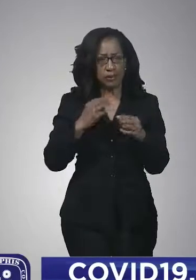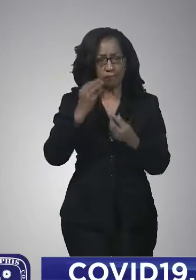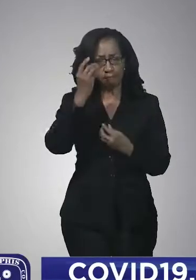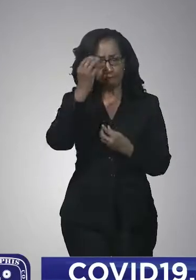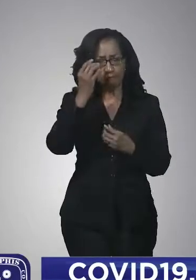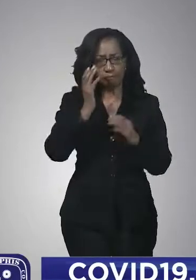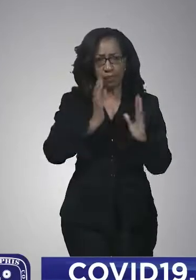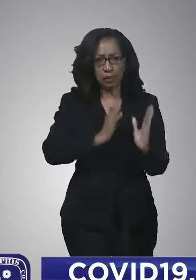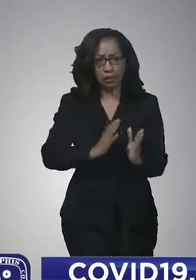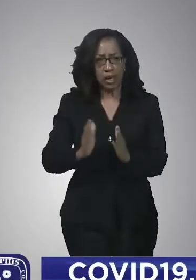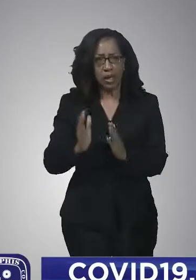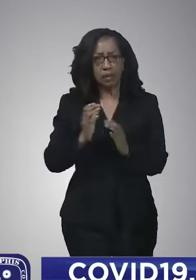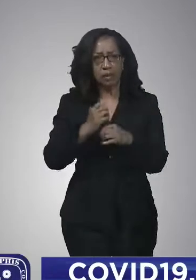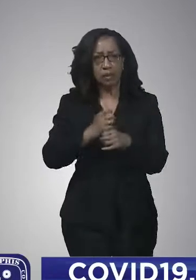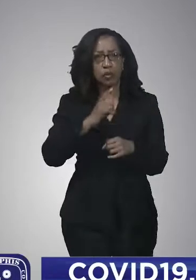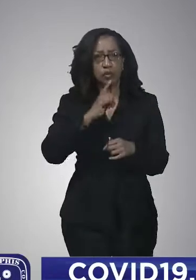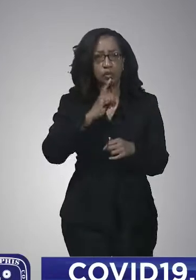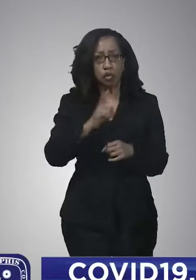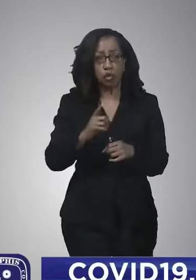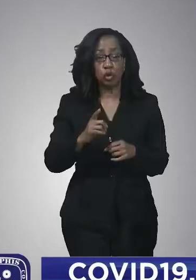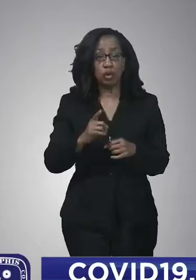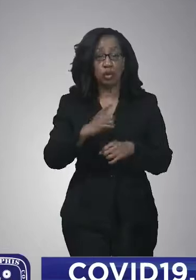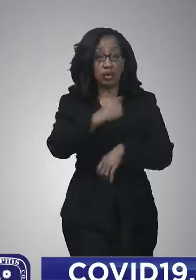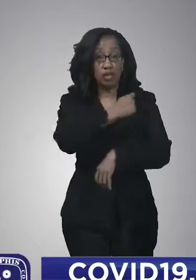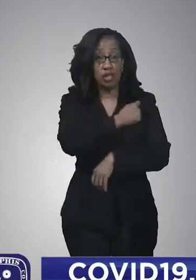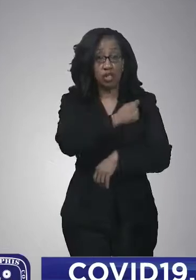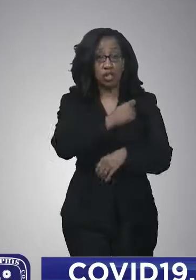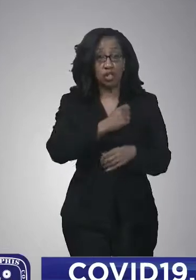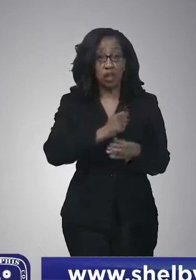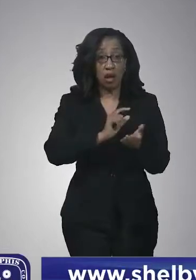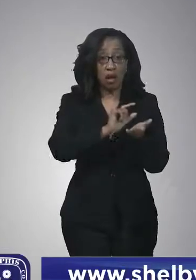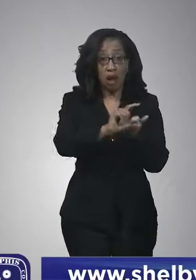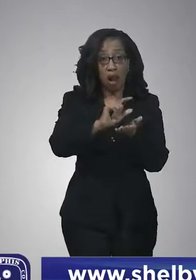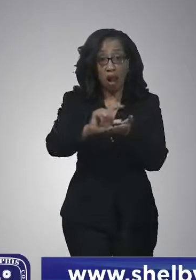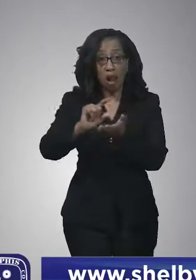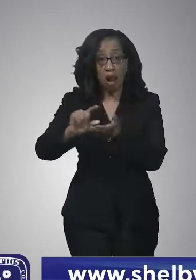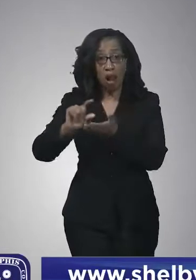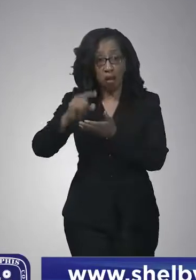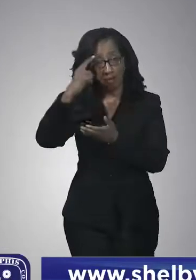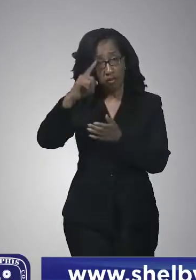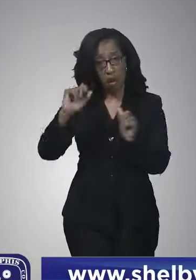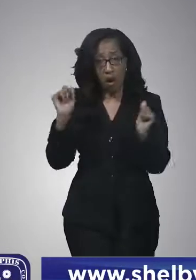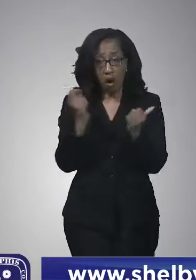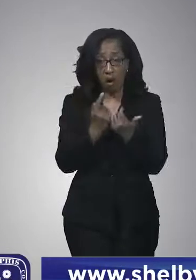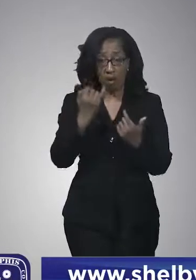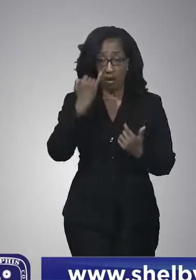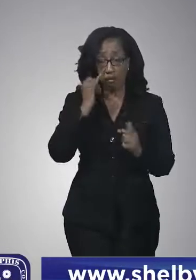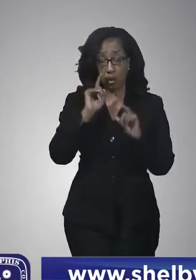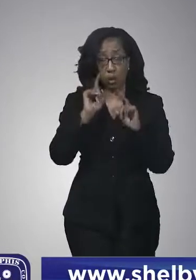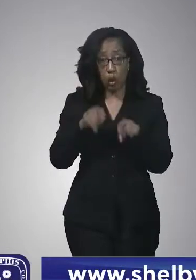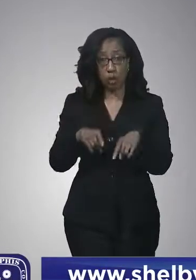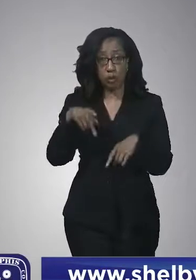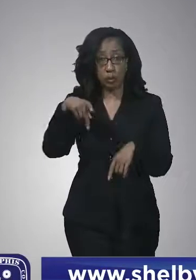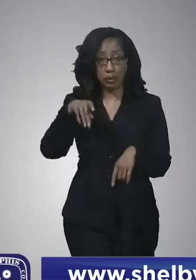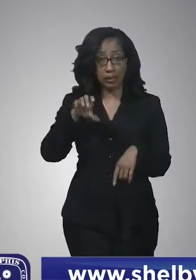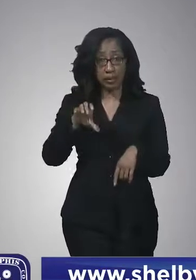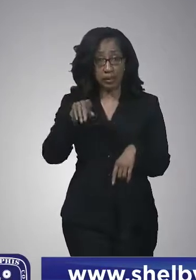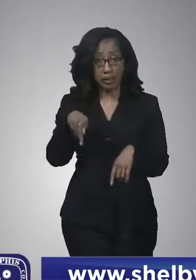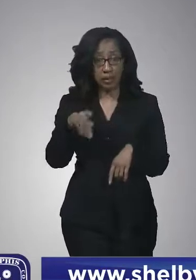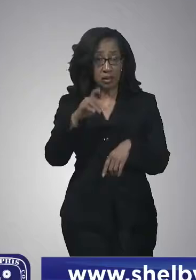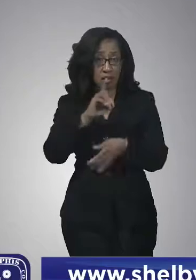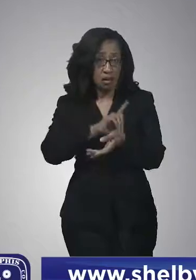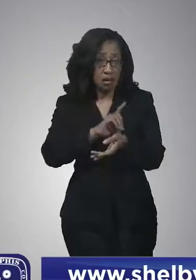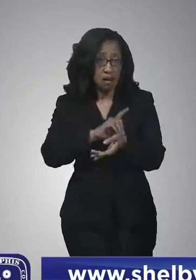there is equitable distribution, whether you are going to see your primary physician, or if you're